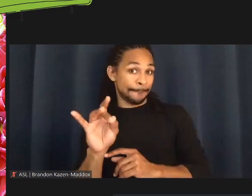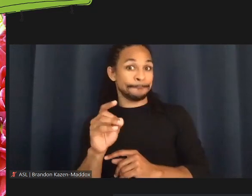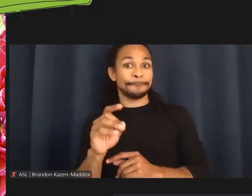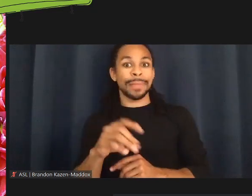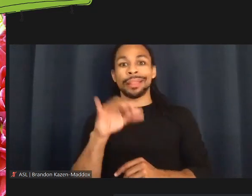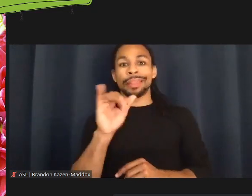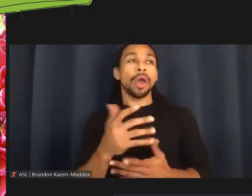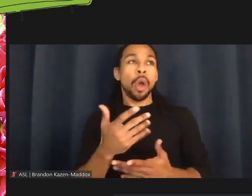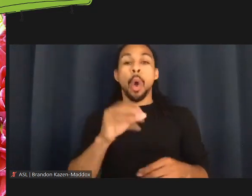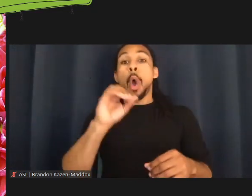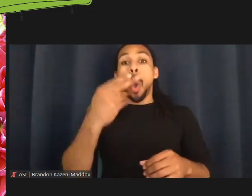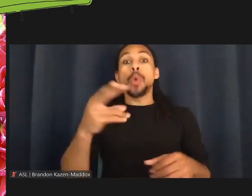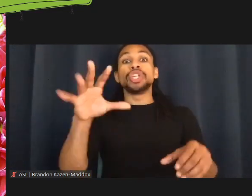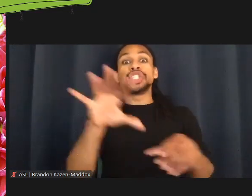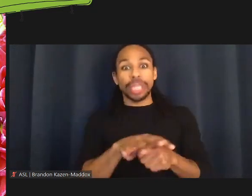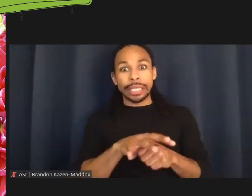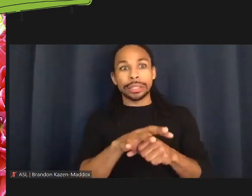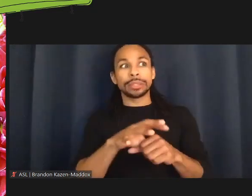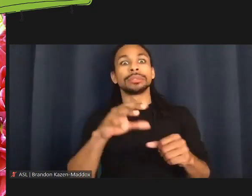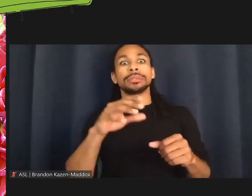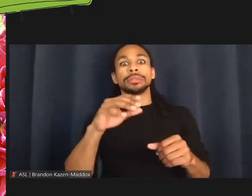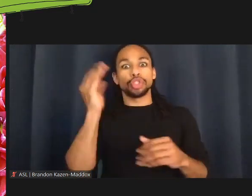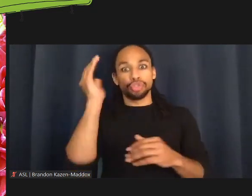is elected. Apocalypse.